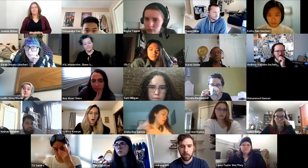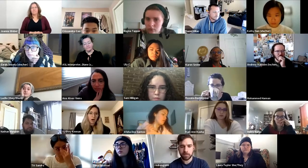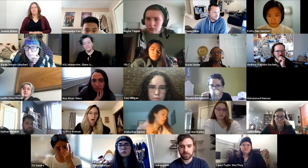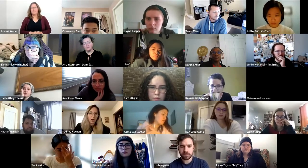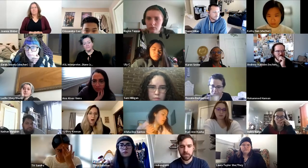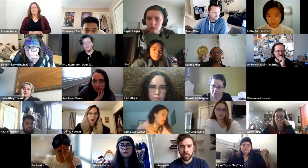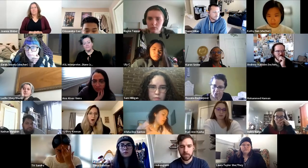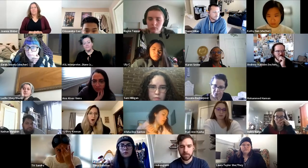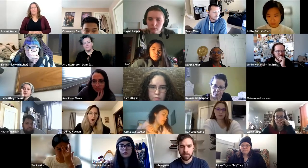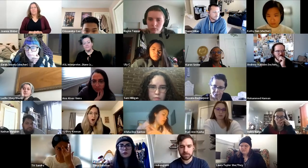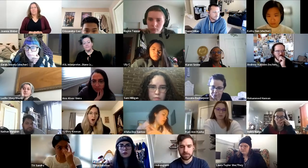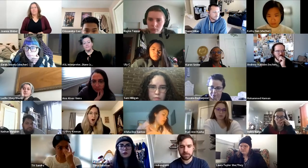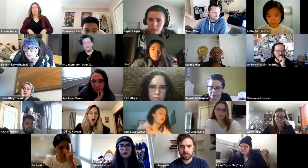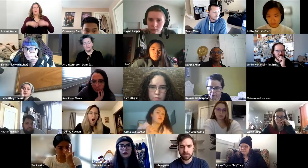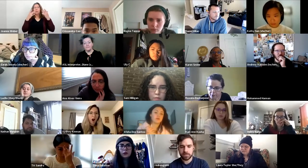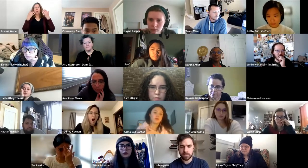app to get into your eClass.